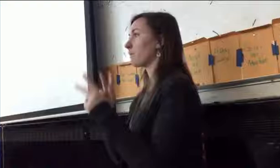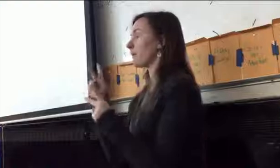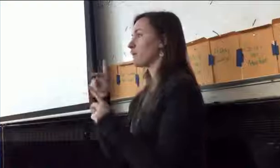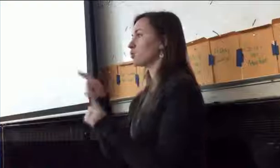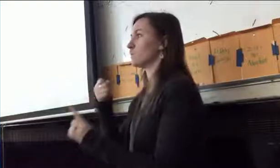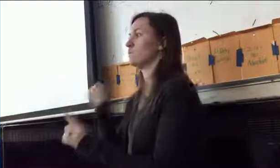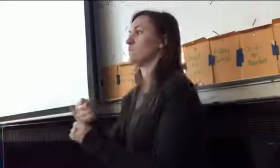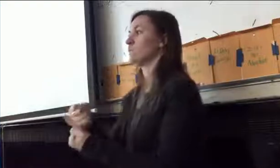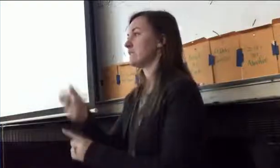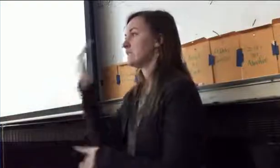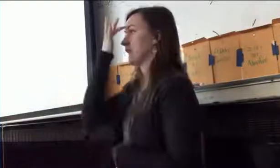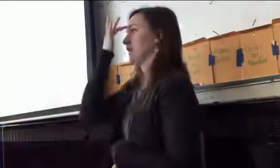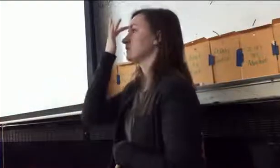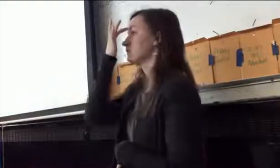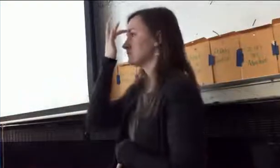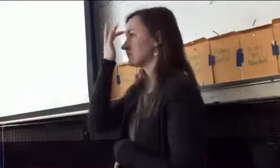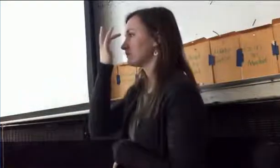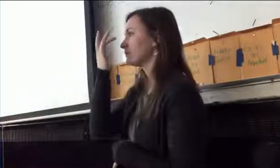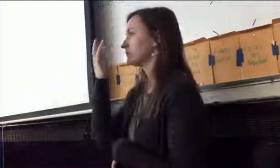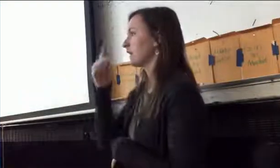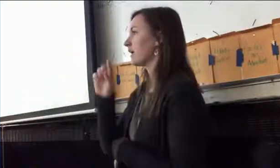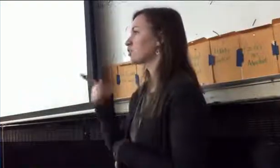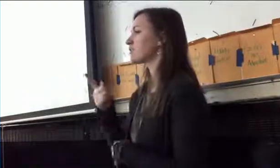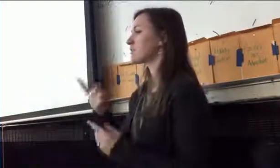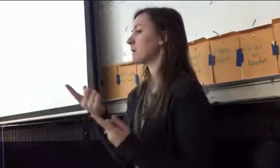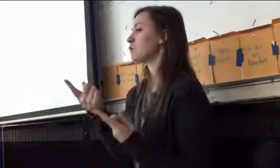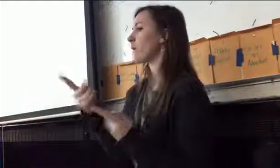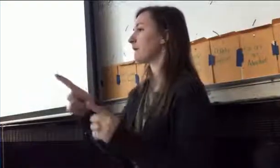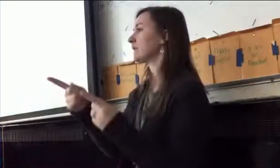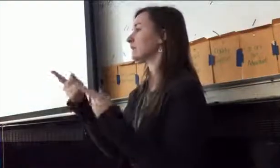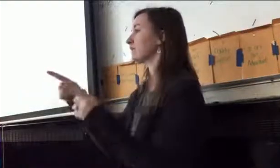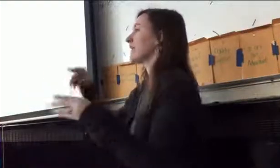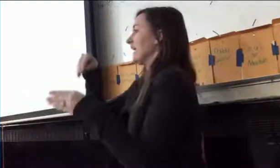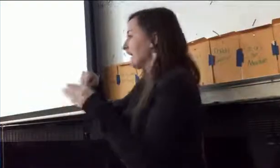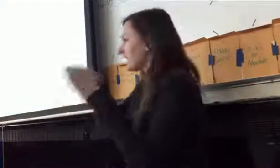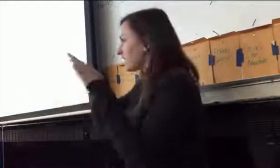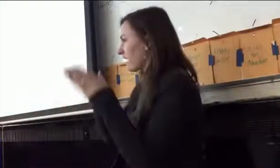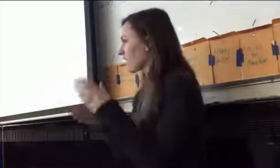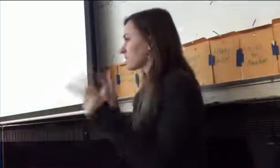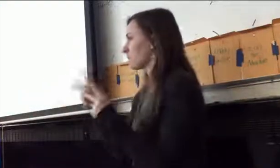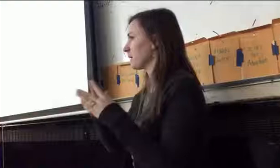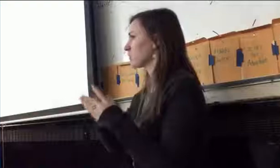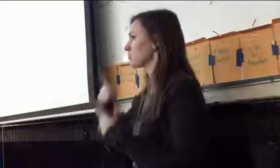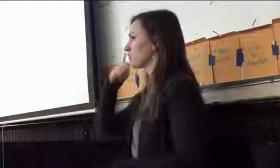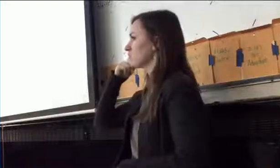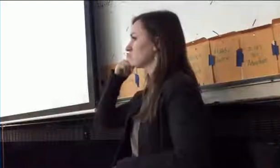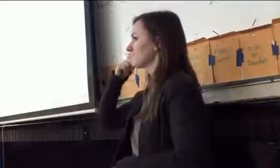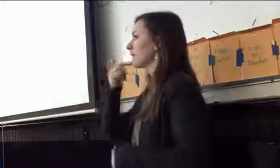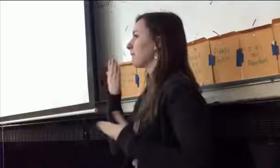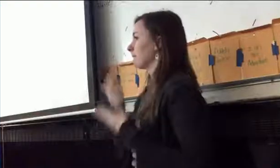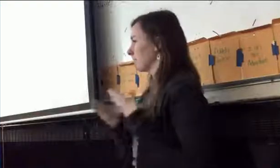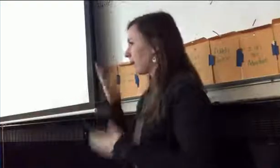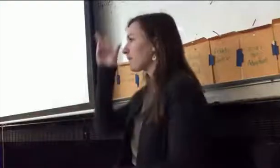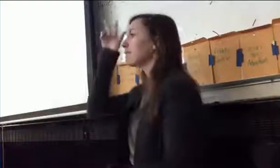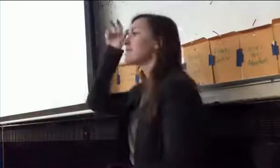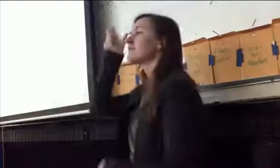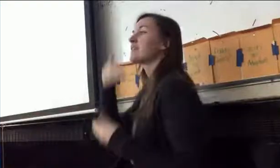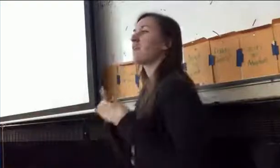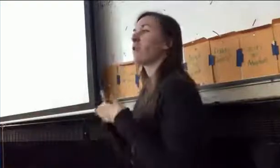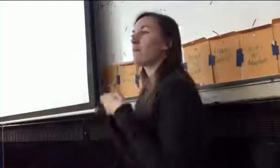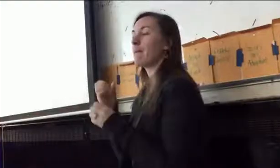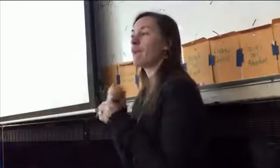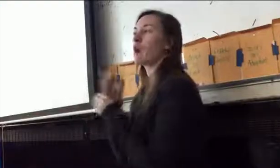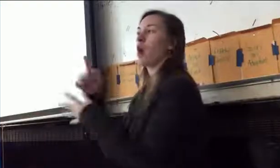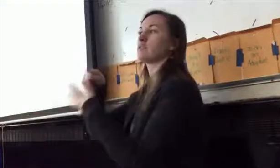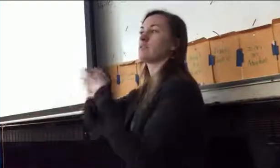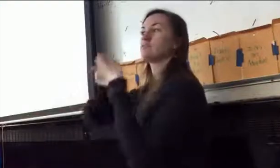normally sick. And all these little things begin to happen at the whole house, and people start to suspect maybe it's the devil baby. Now, what happens is